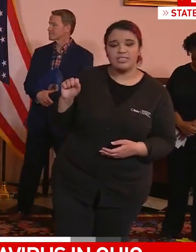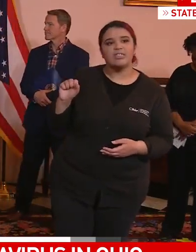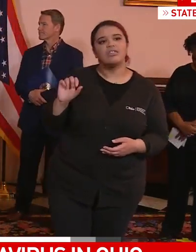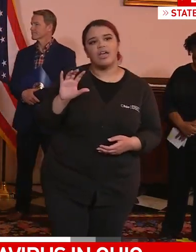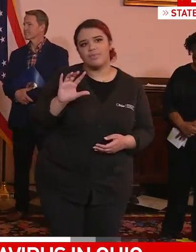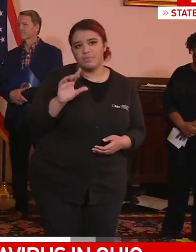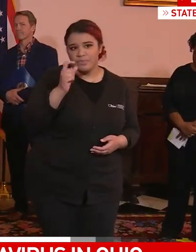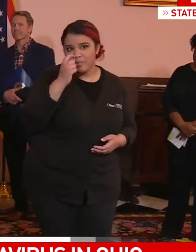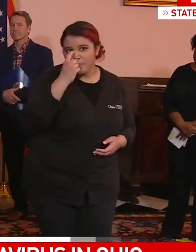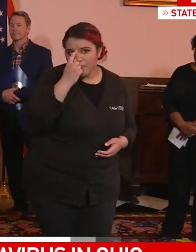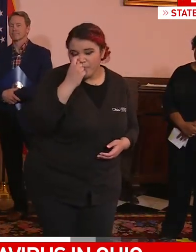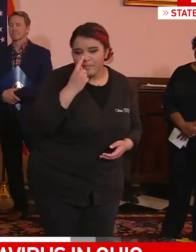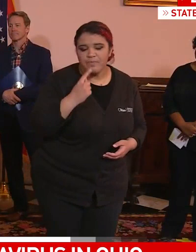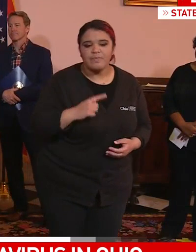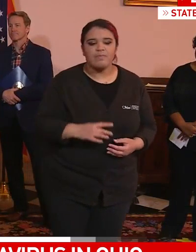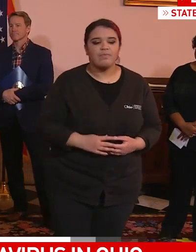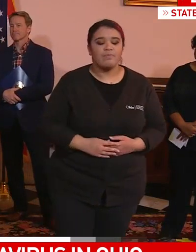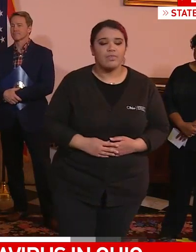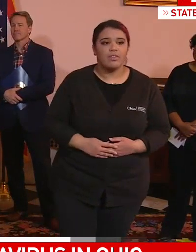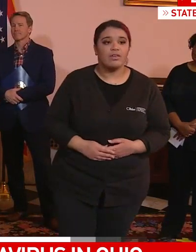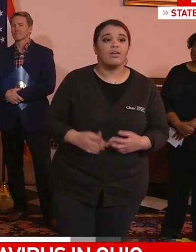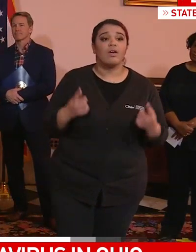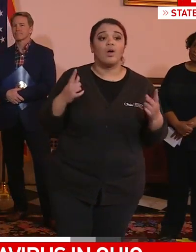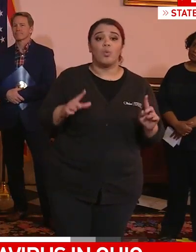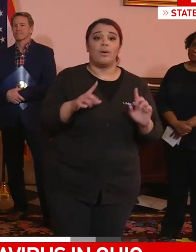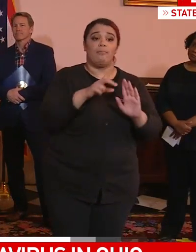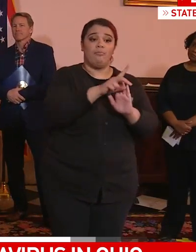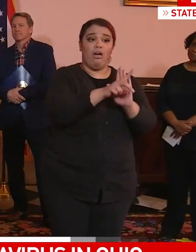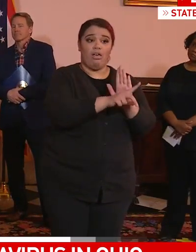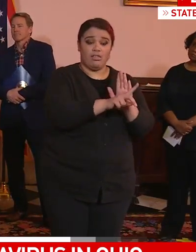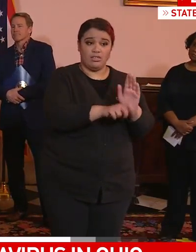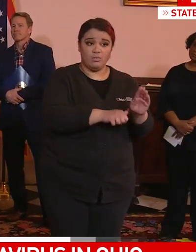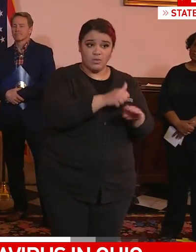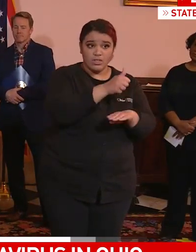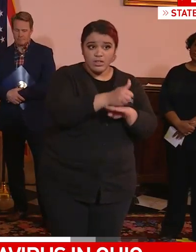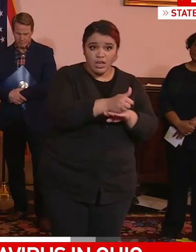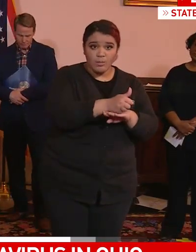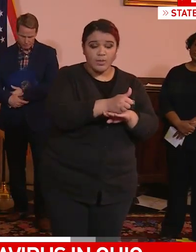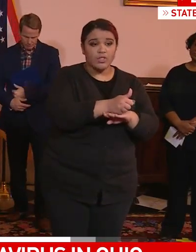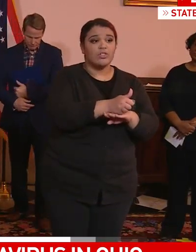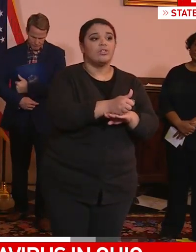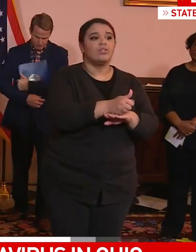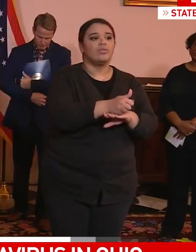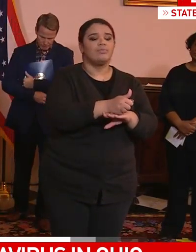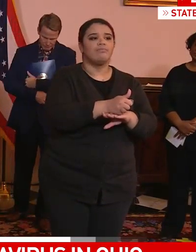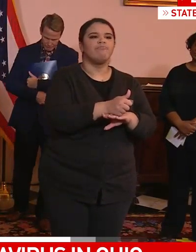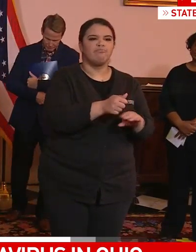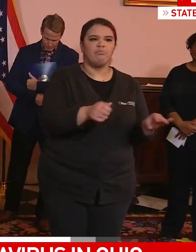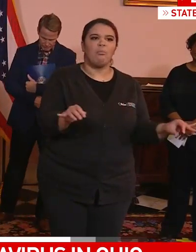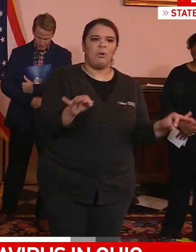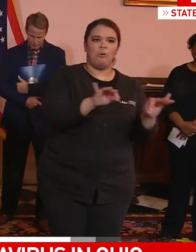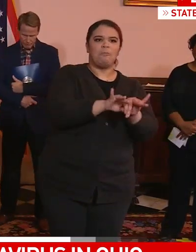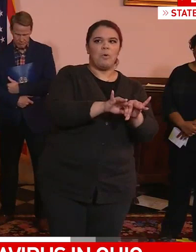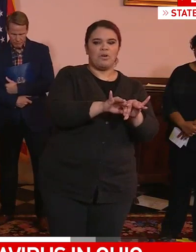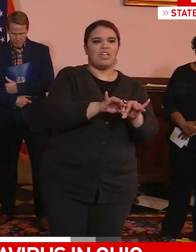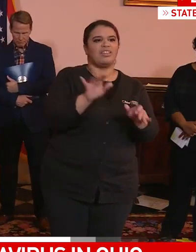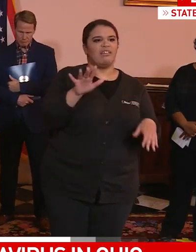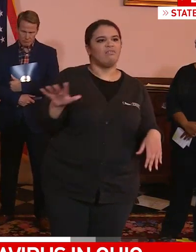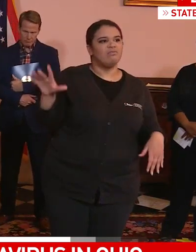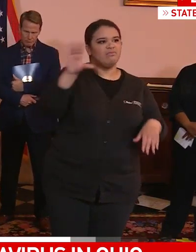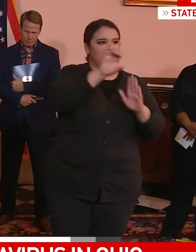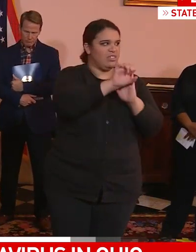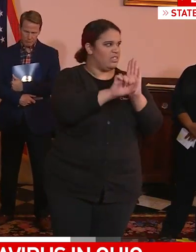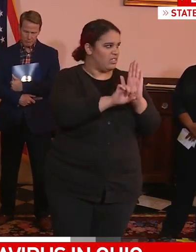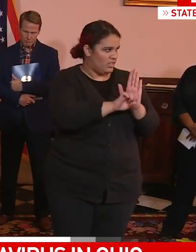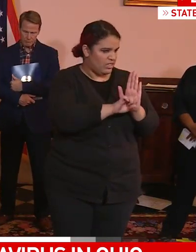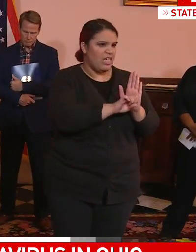principles. One is that whenever the policy was established, we did not want it to, we wanted it to apply statewide. So if a type